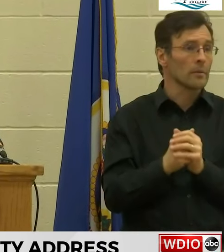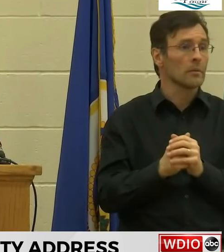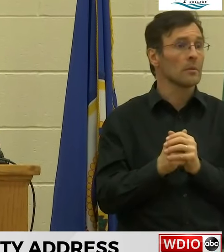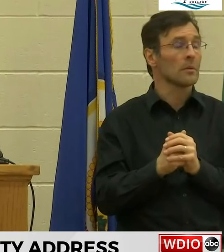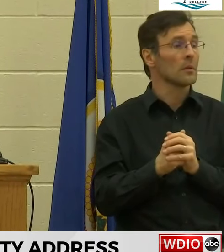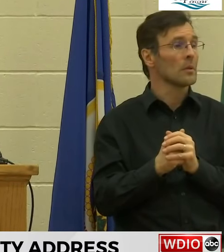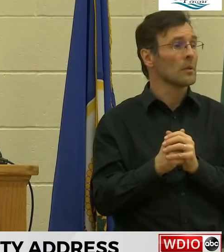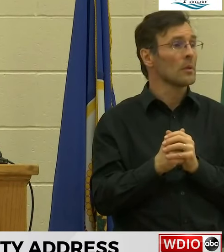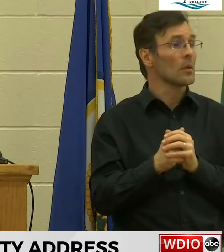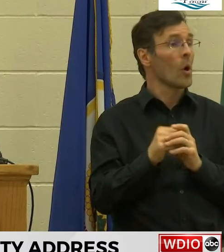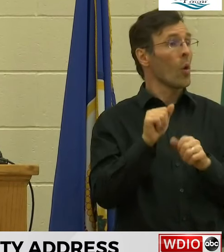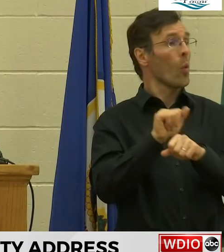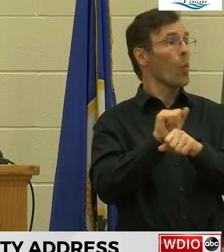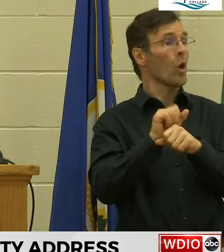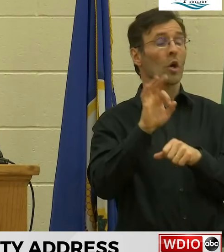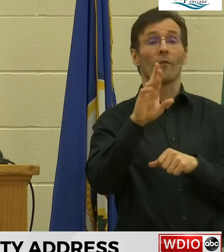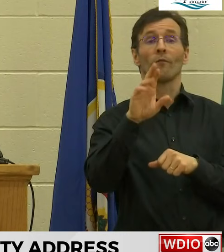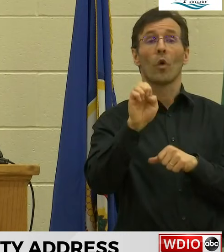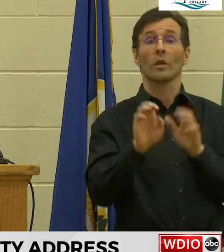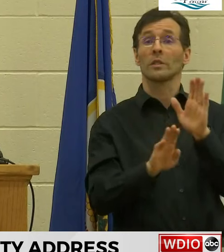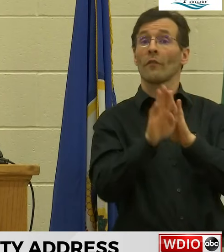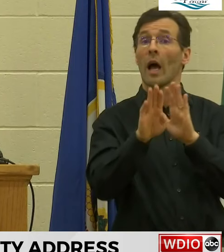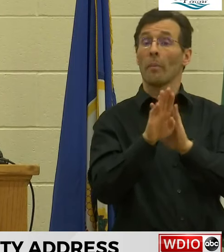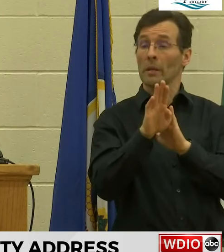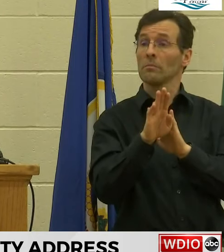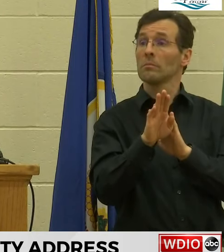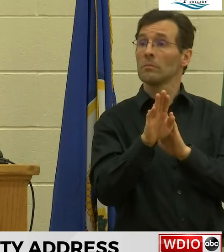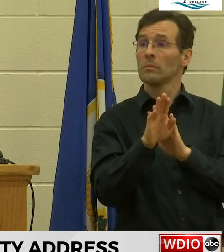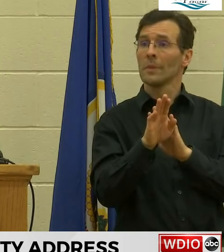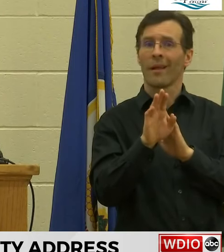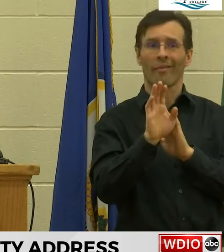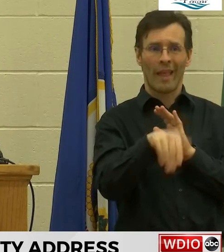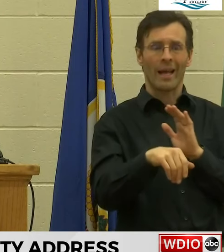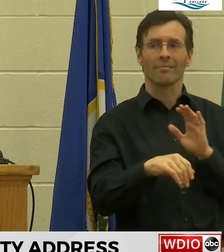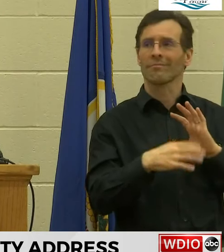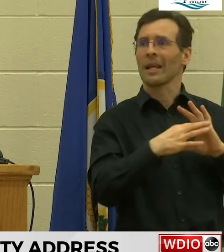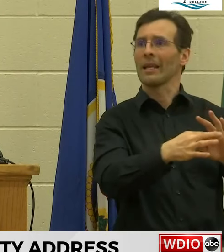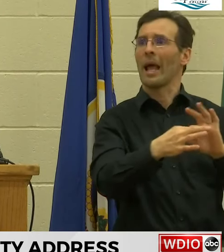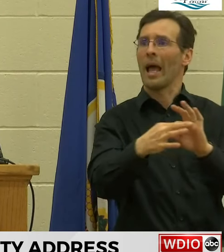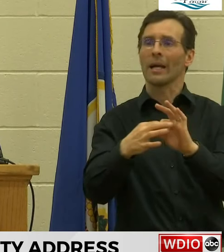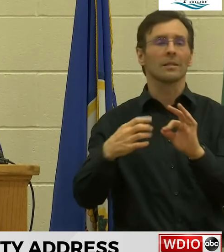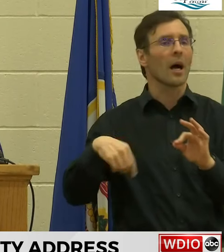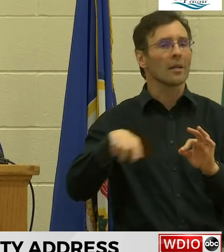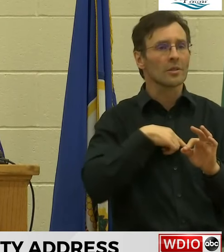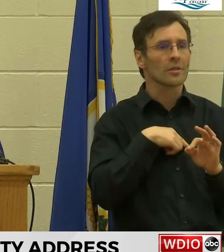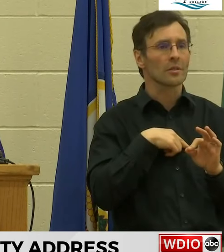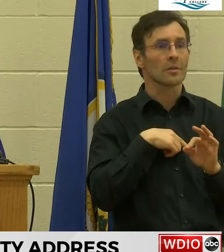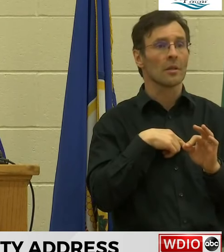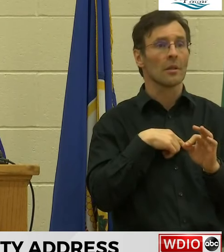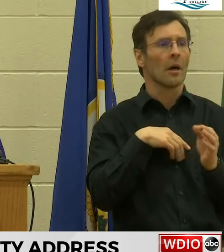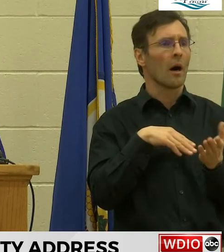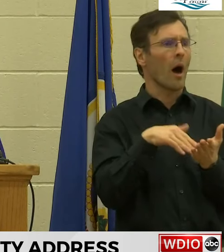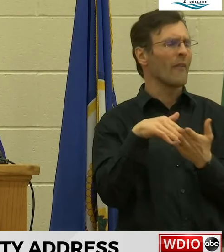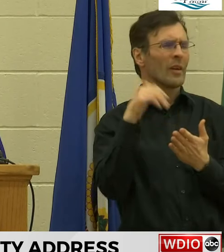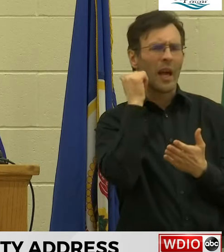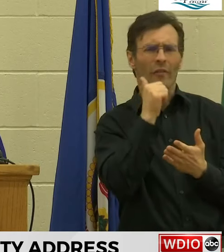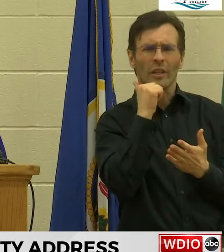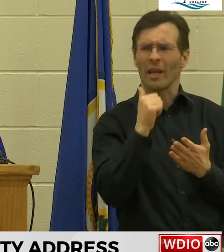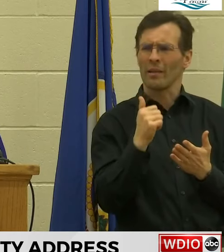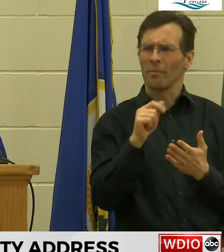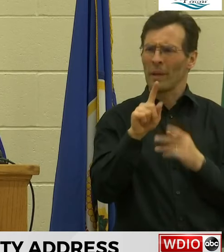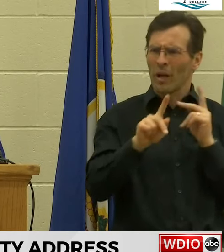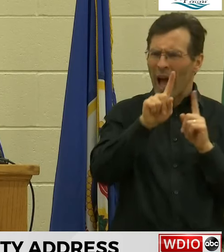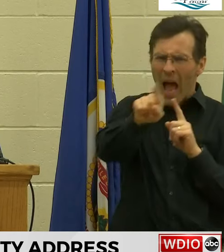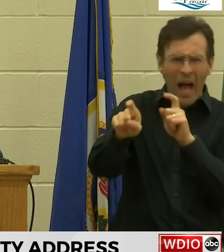Workforce development is a common thread that connects us. Oftentimes we're asked every day, what do we do